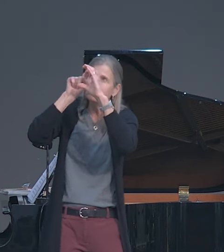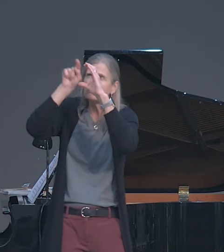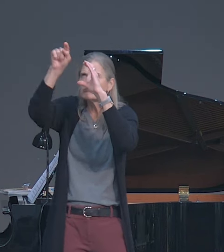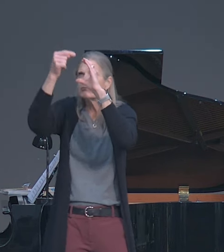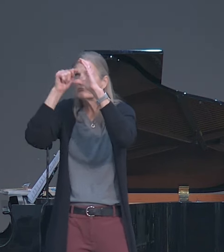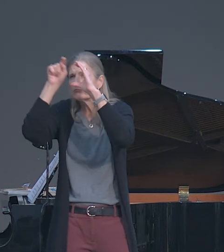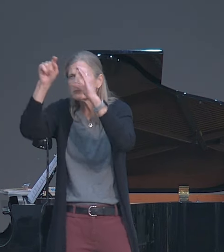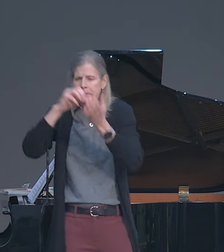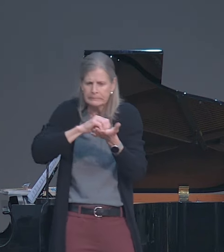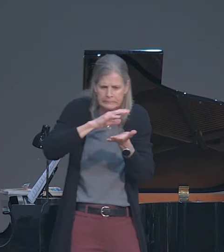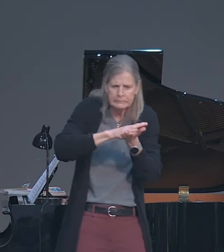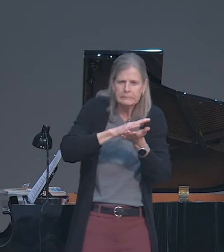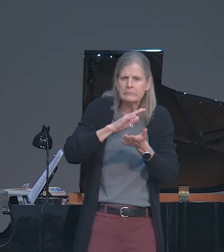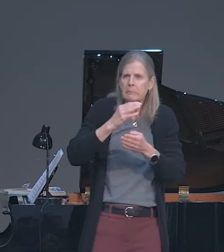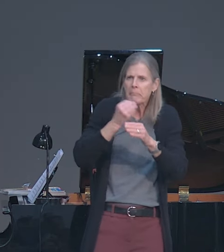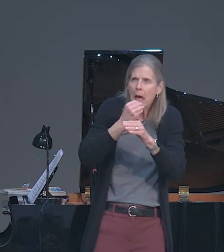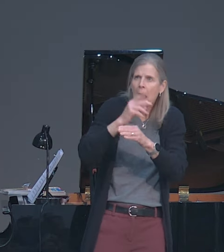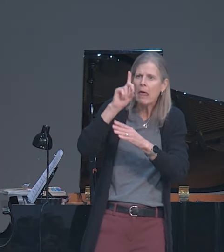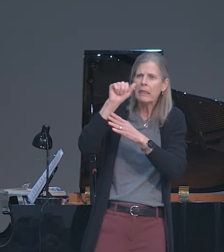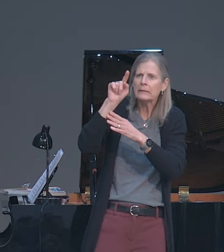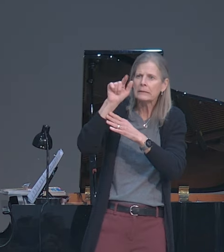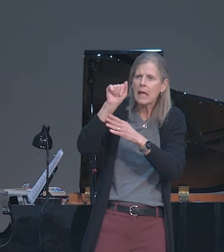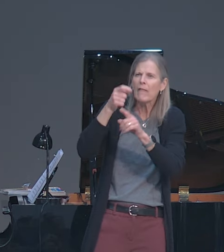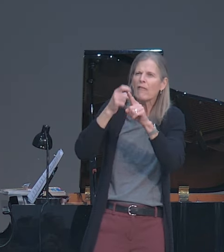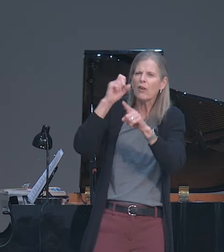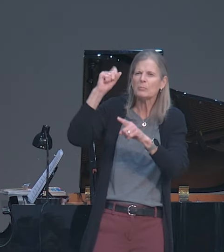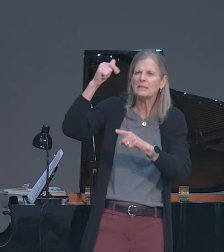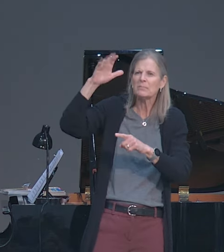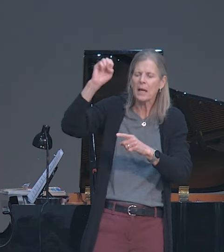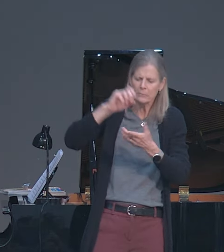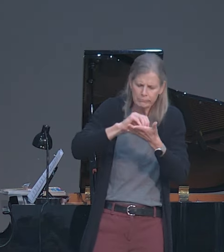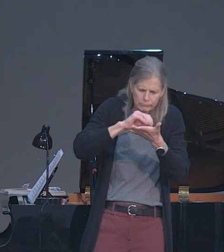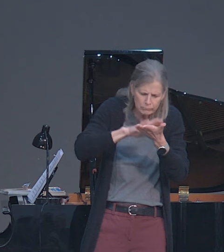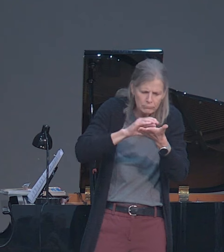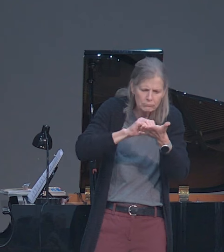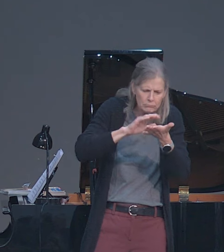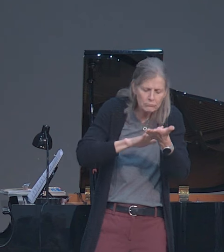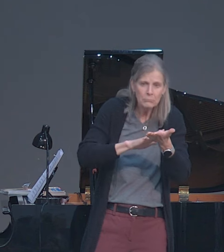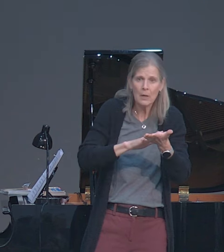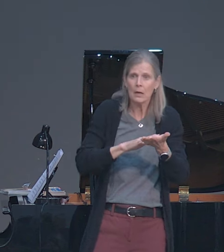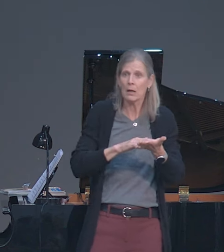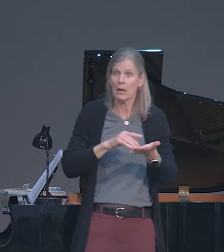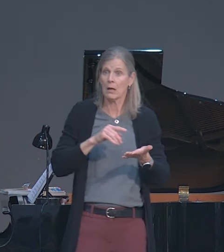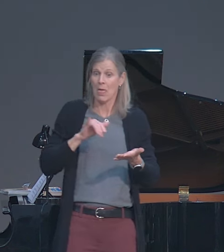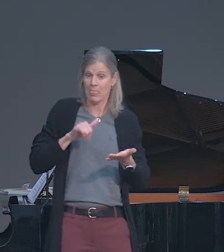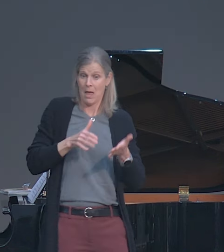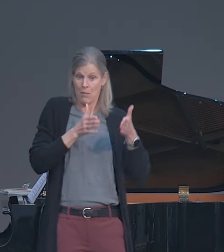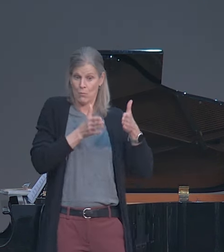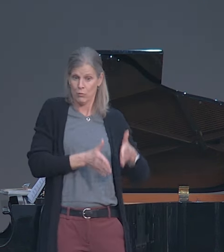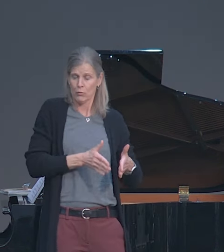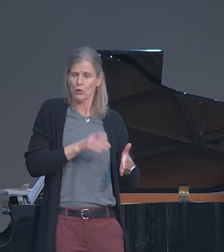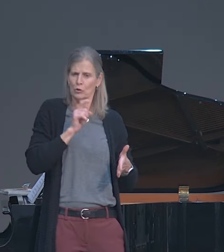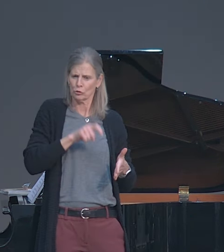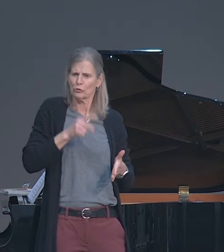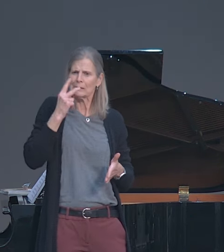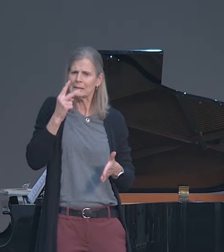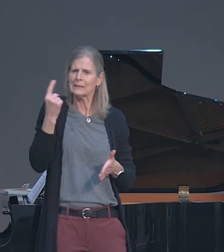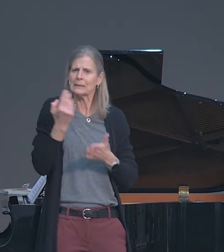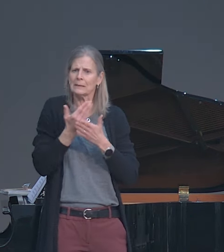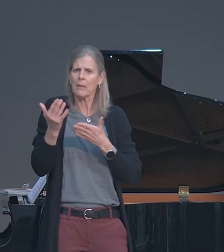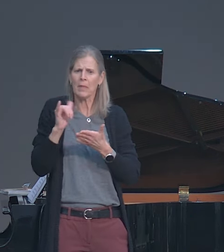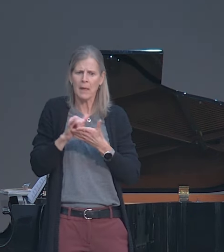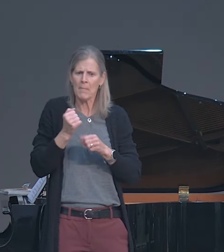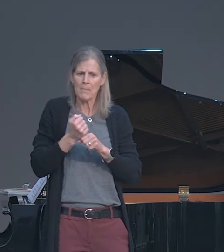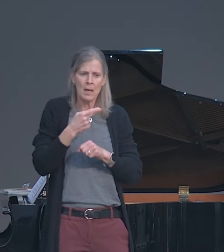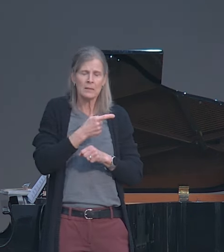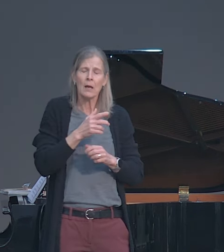the data received from a telescope deep in space, he ought to be seeing something that brings